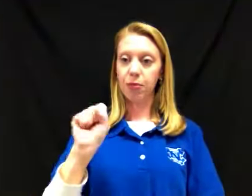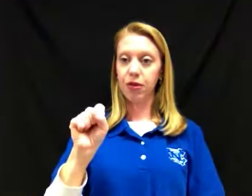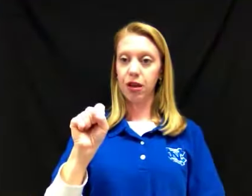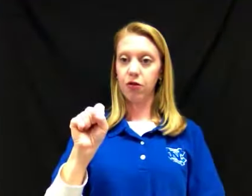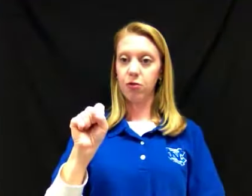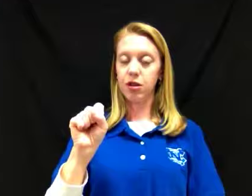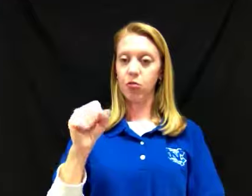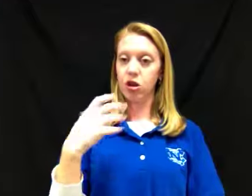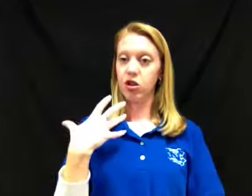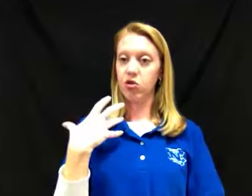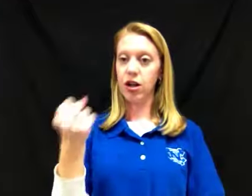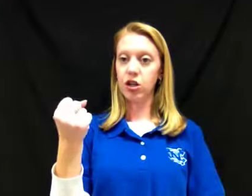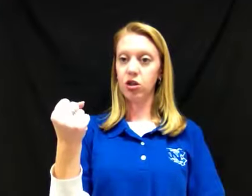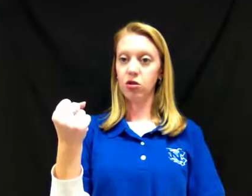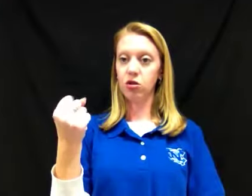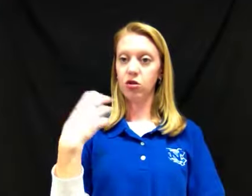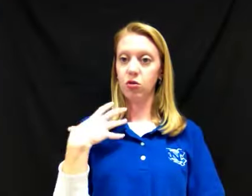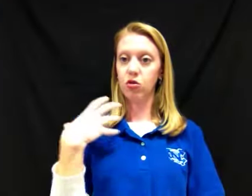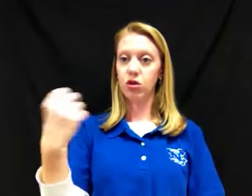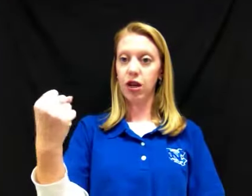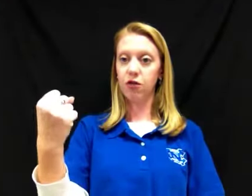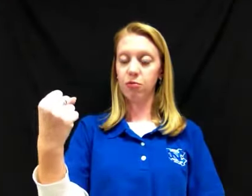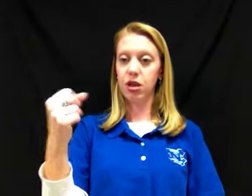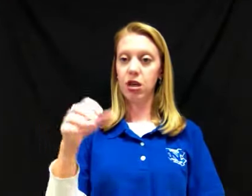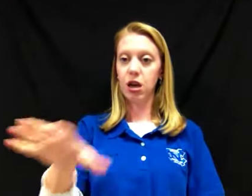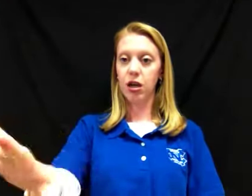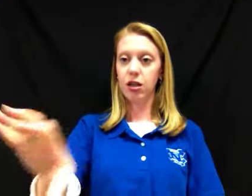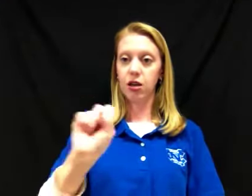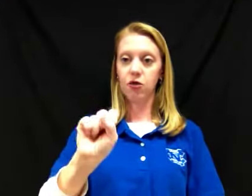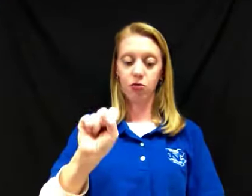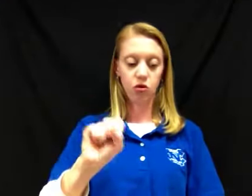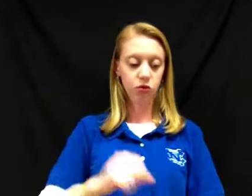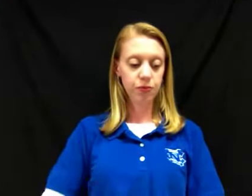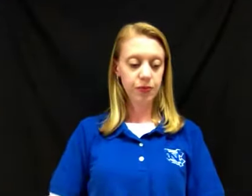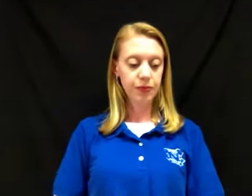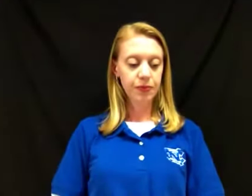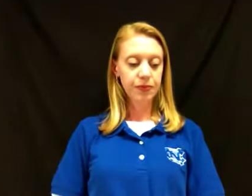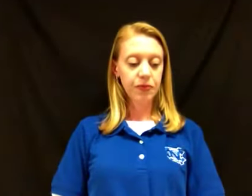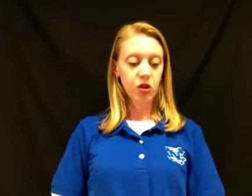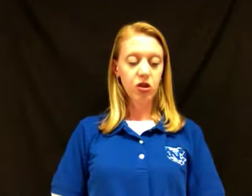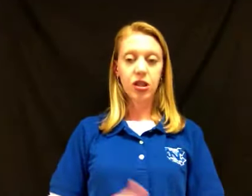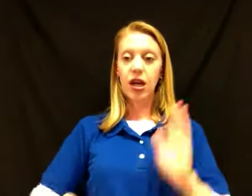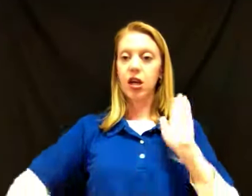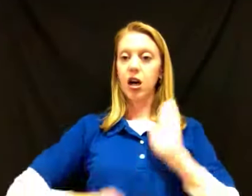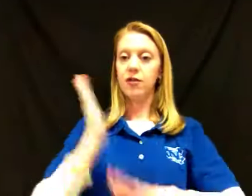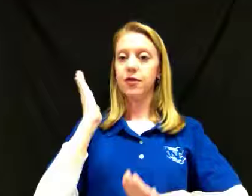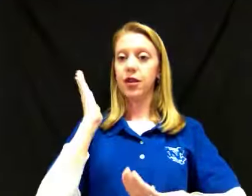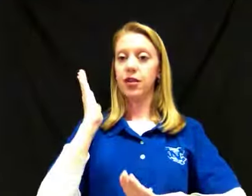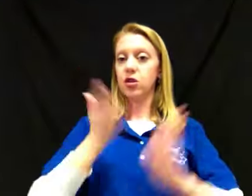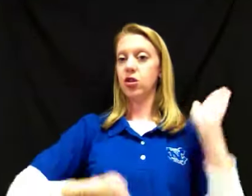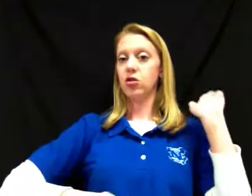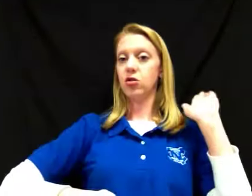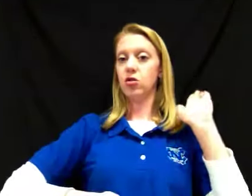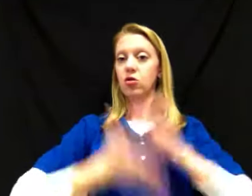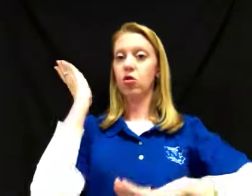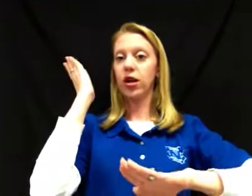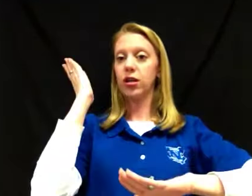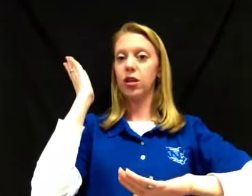something from someone, it's directional, so to take from me, I take from you. To take off, as in to quickly go